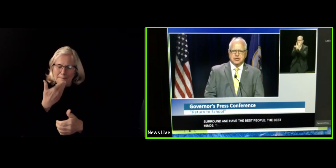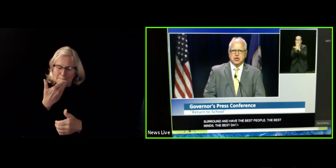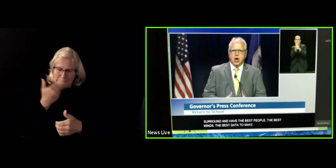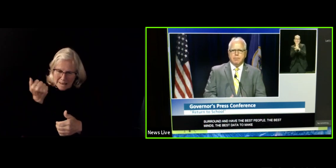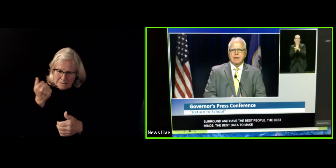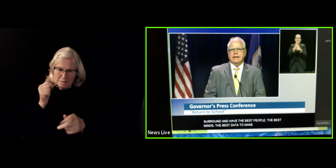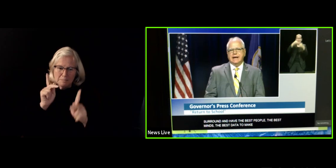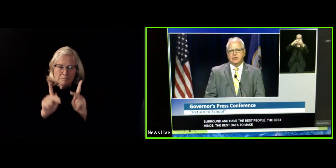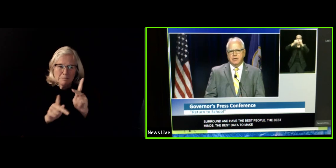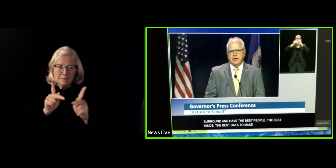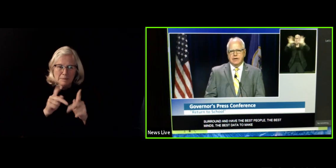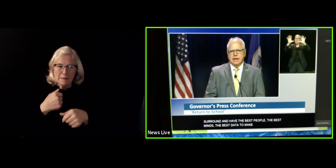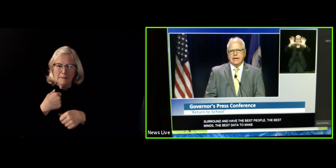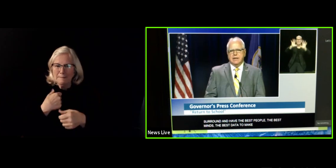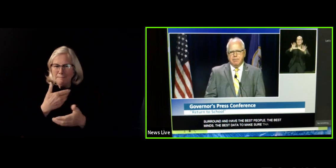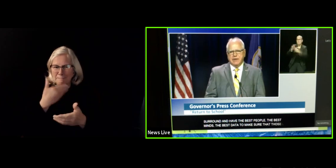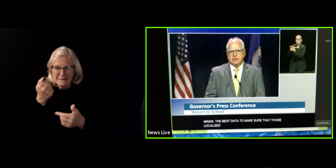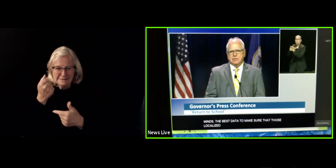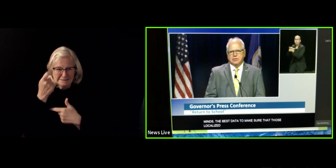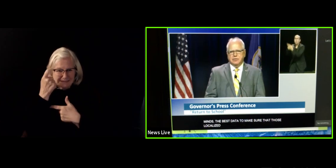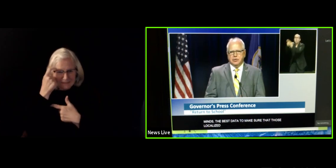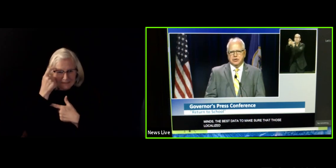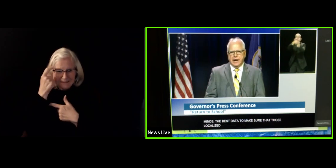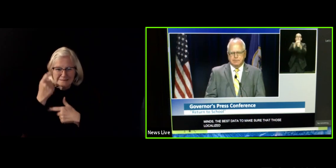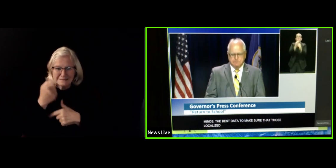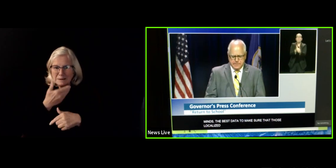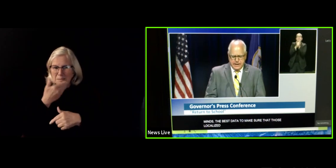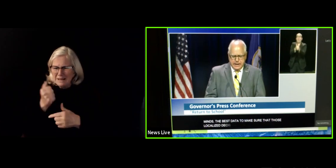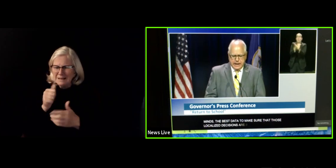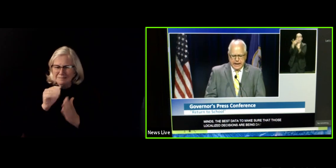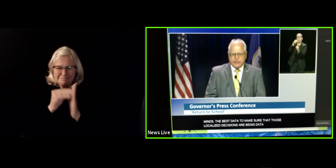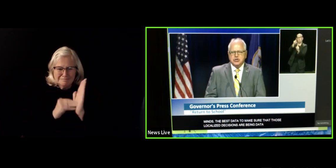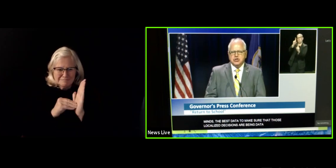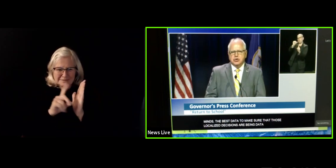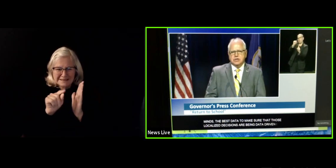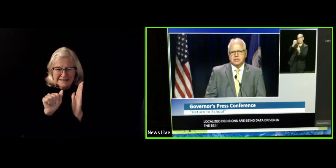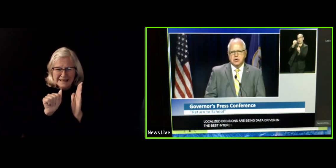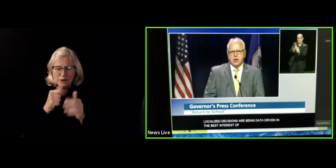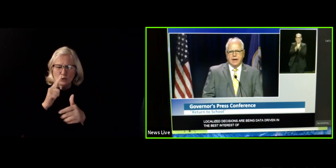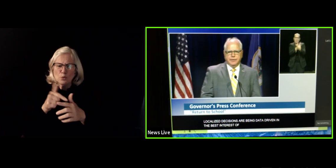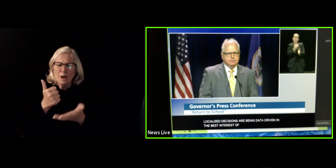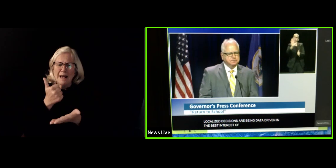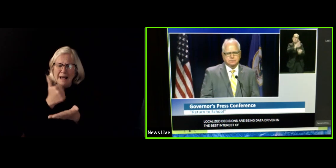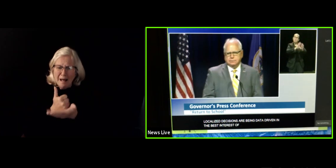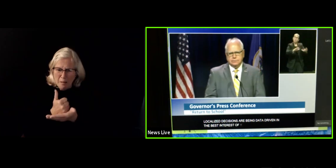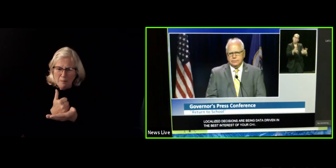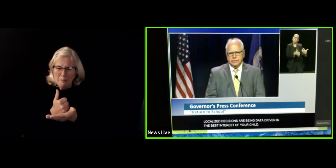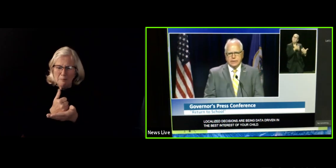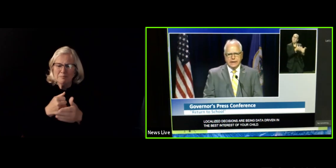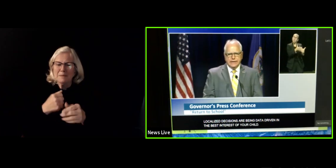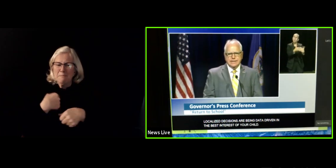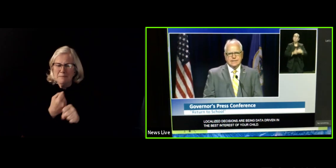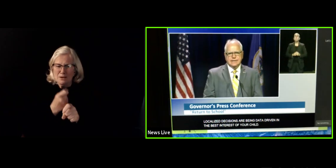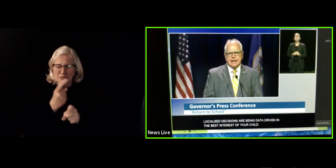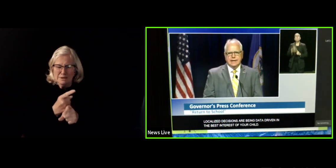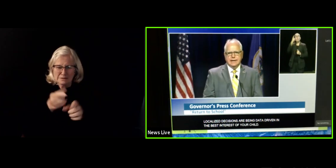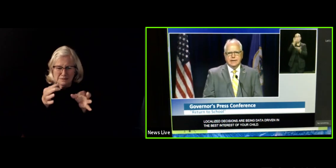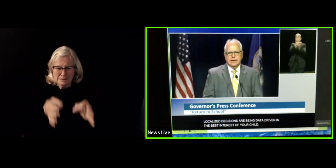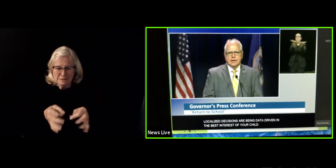decisions are being data driven in the best interest of your child. And to students who are out there, this